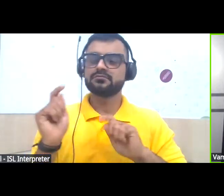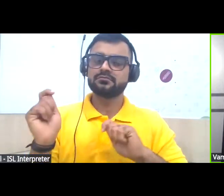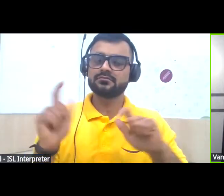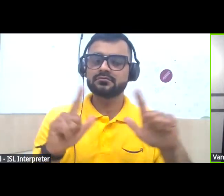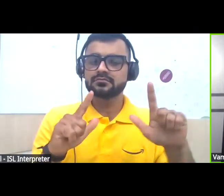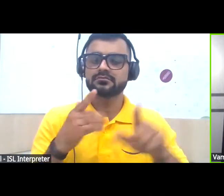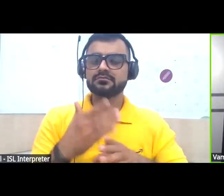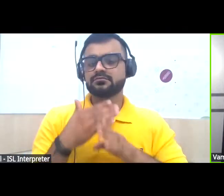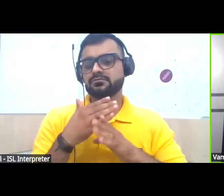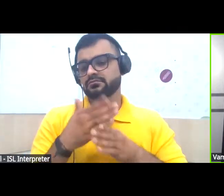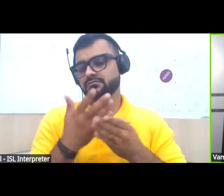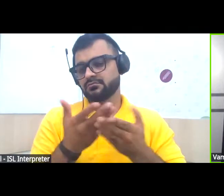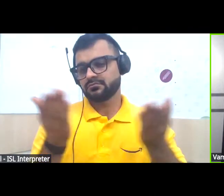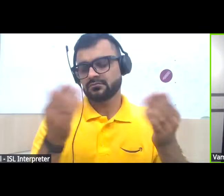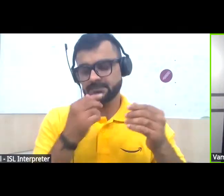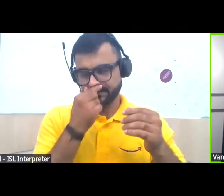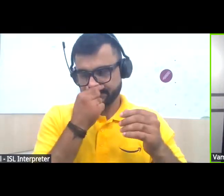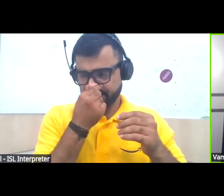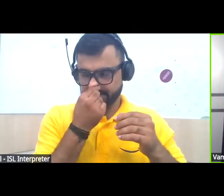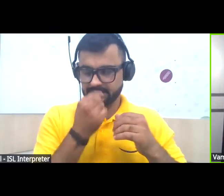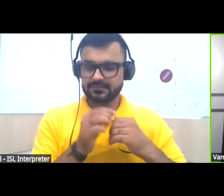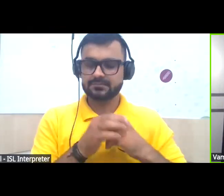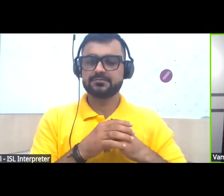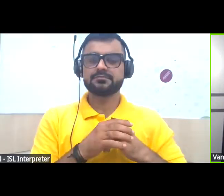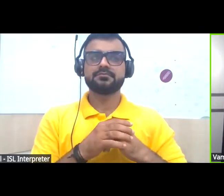my screen.